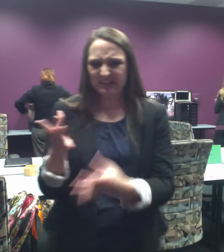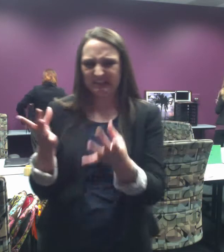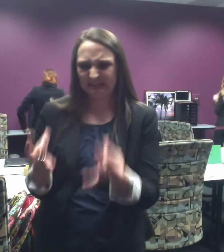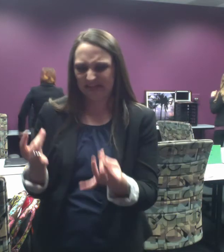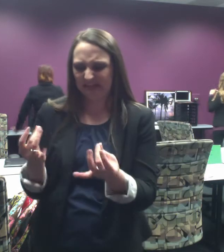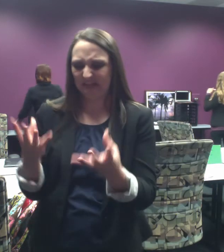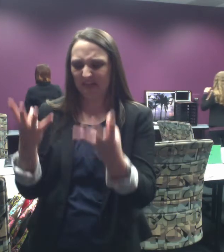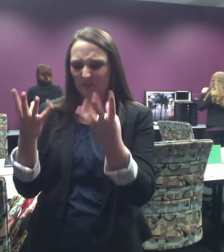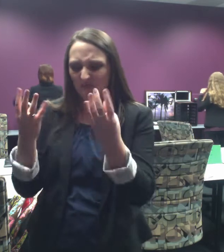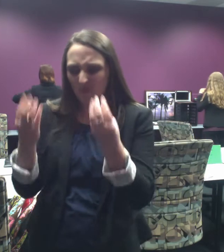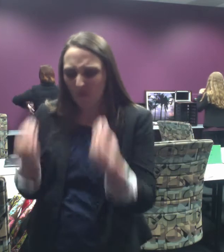there's a lot more moisture.